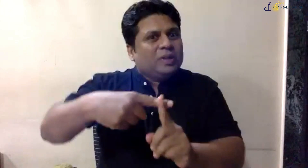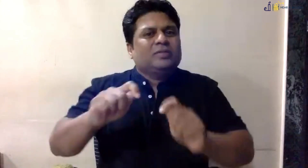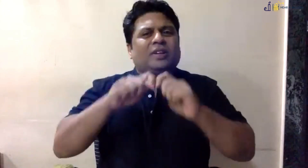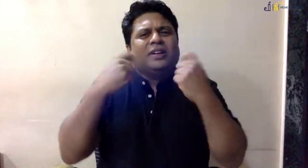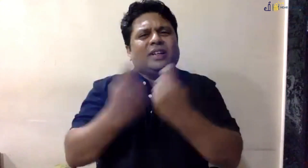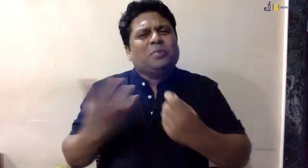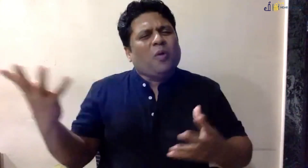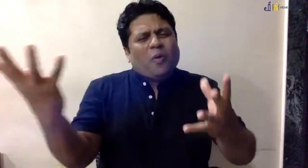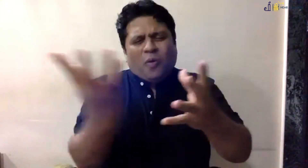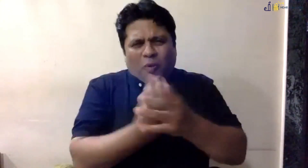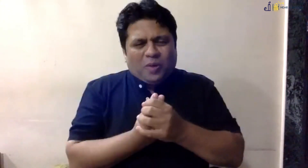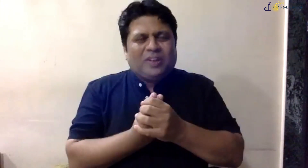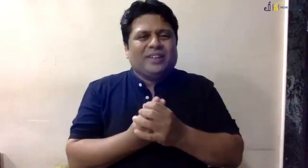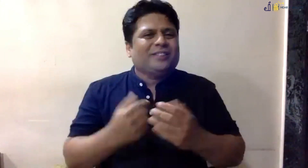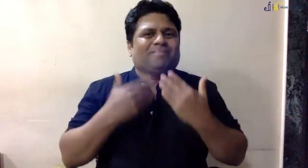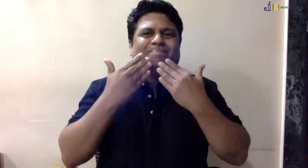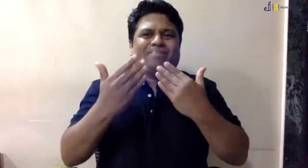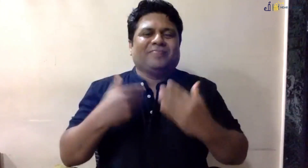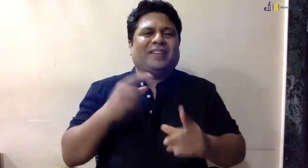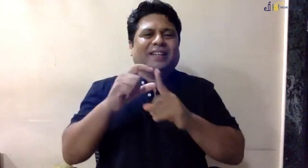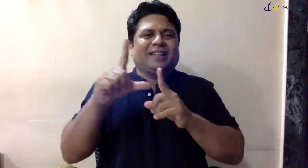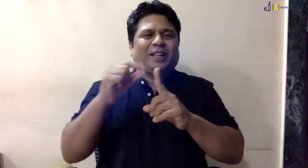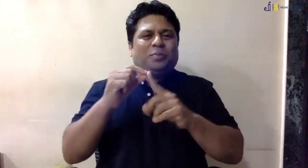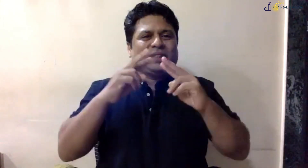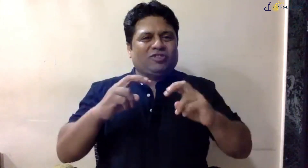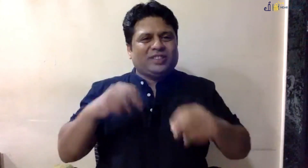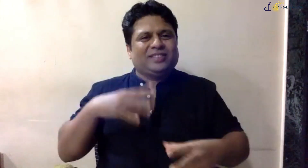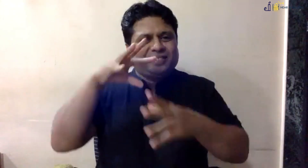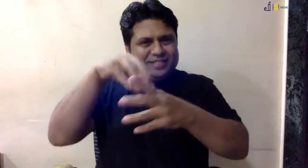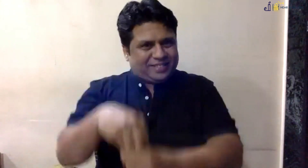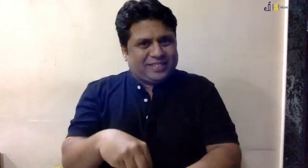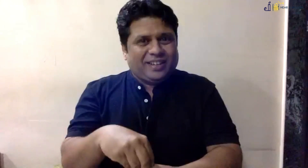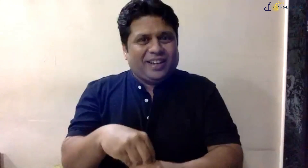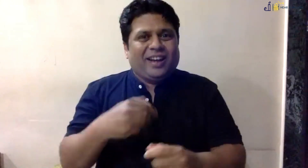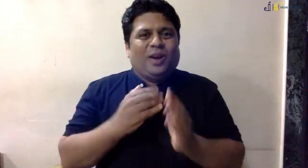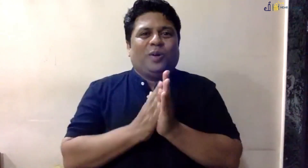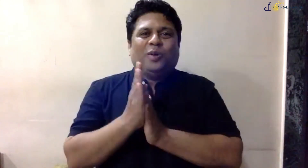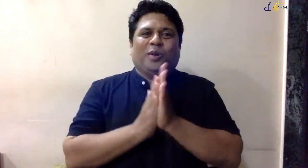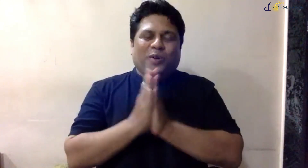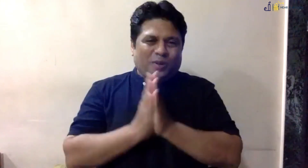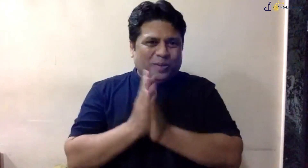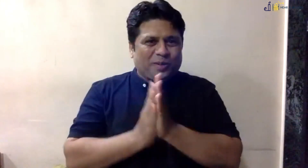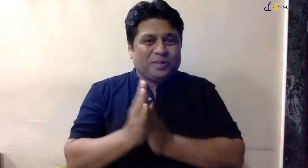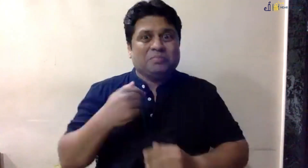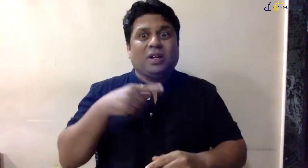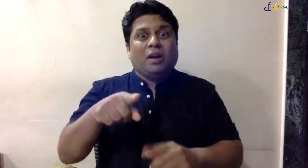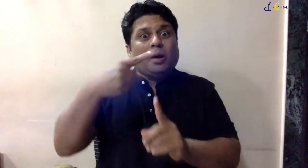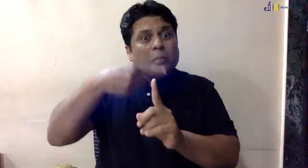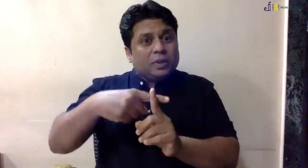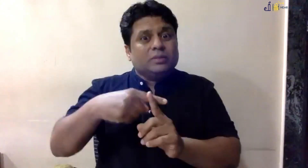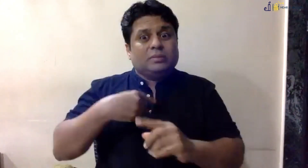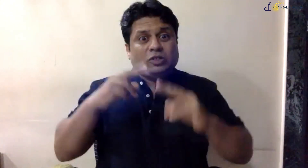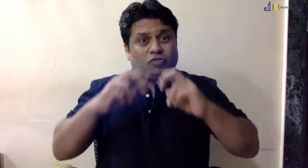met earlier, and the entire team. In fact, thank you so much for having me here for the DLP research. It's